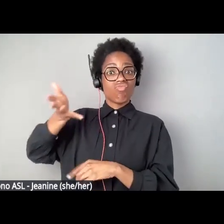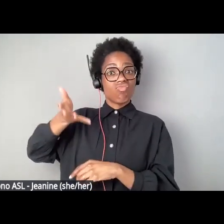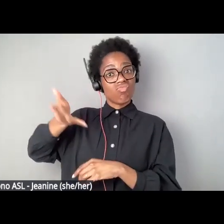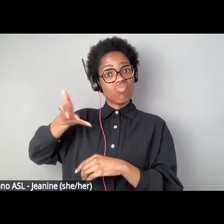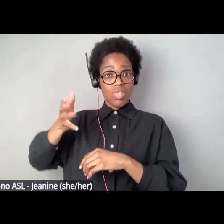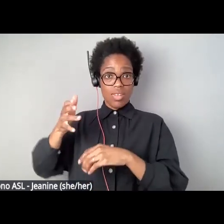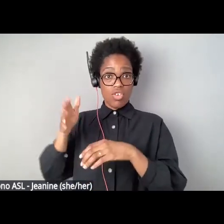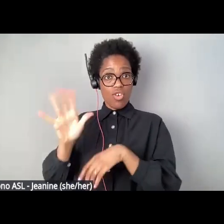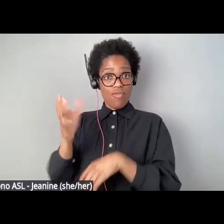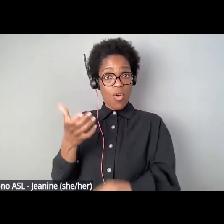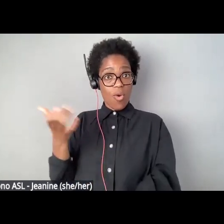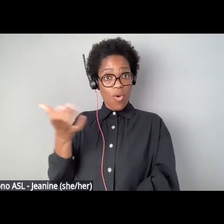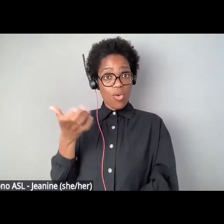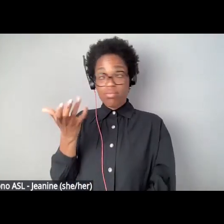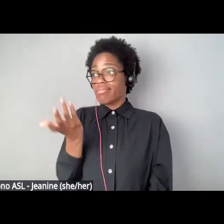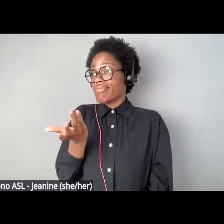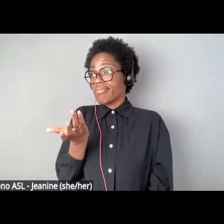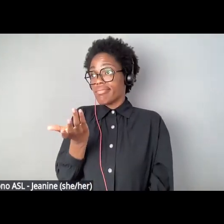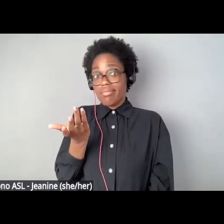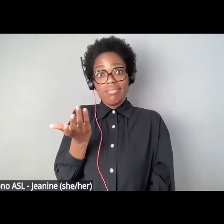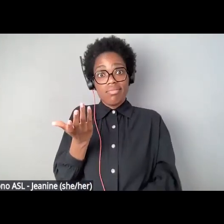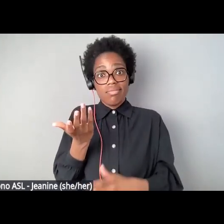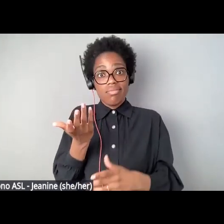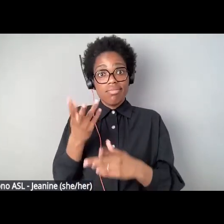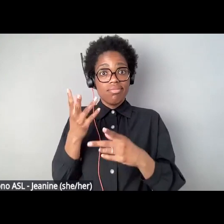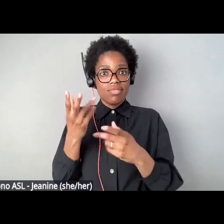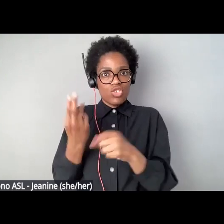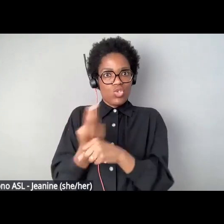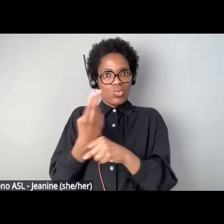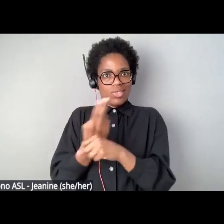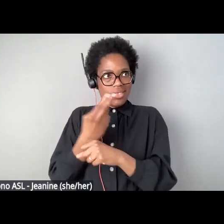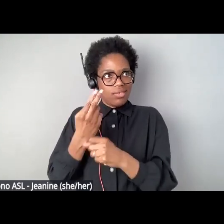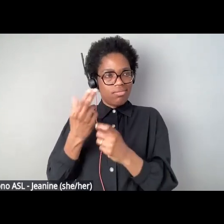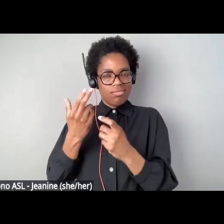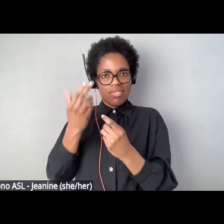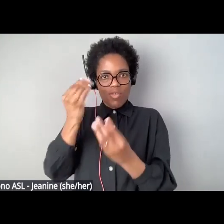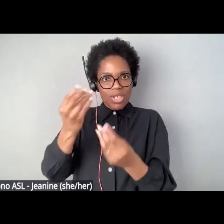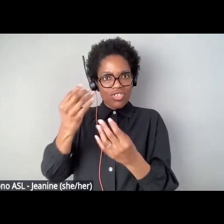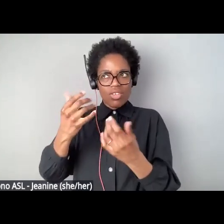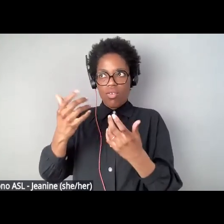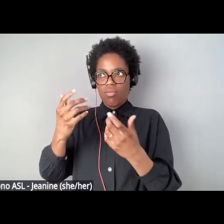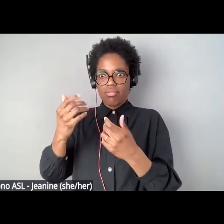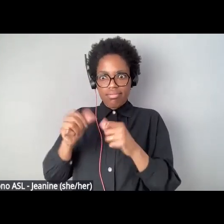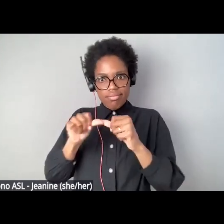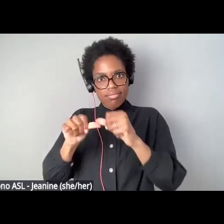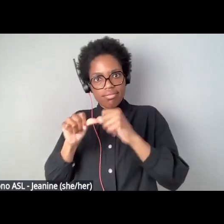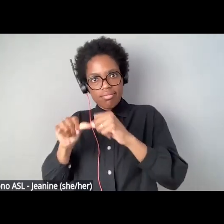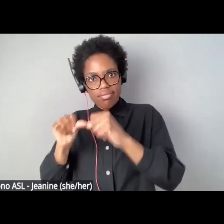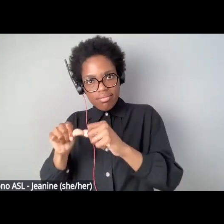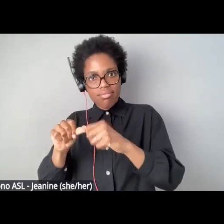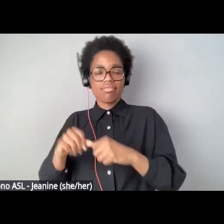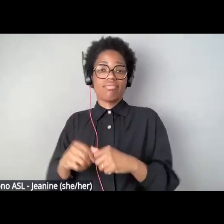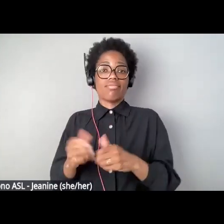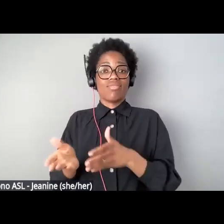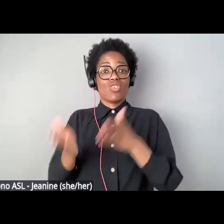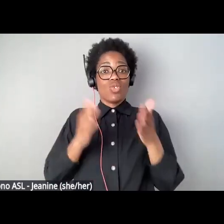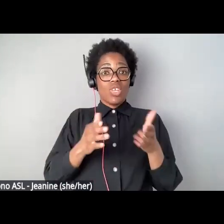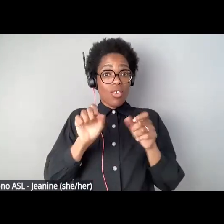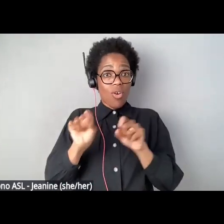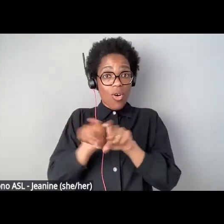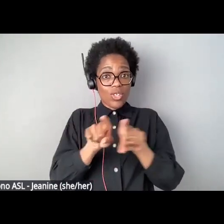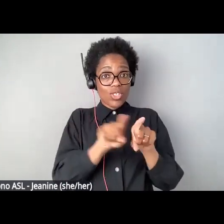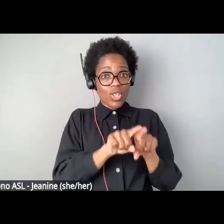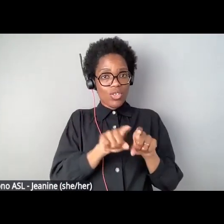you do that real fast and you get it over with, go check your permissions manager. See what has permission to your location. See what